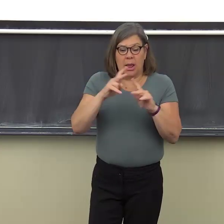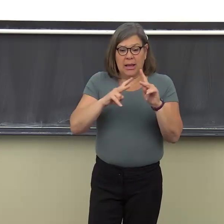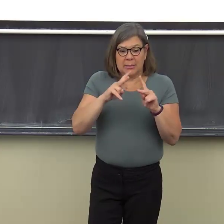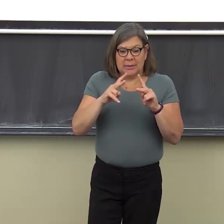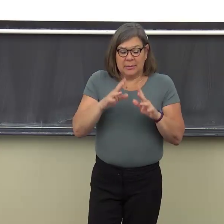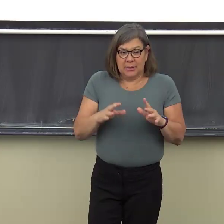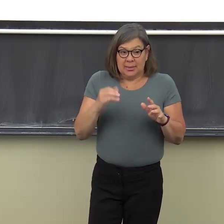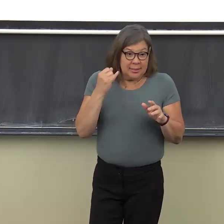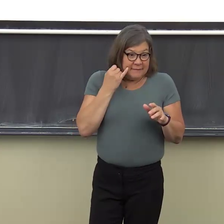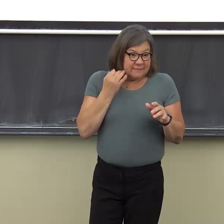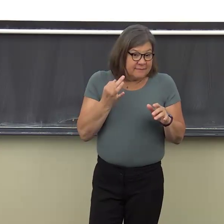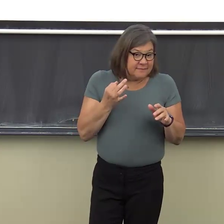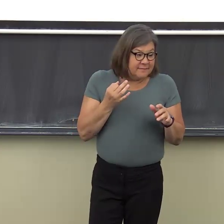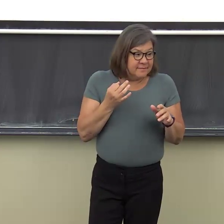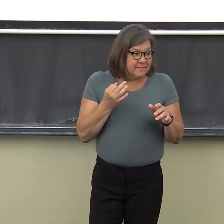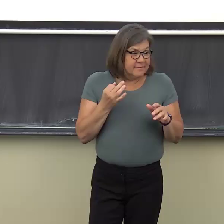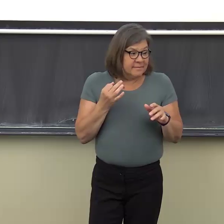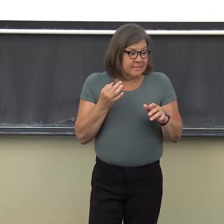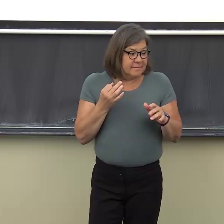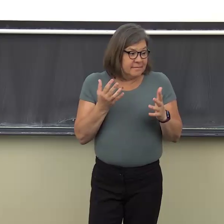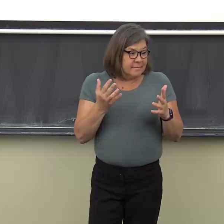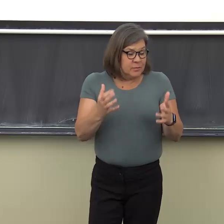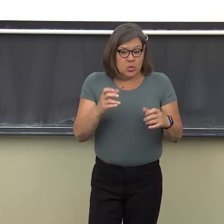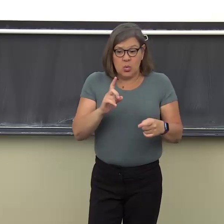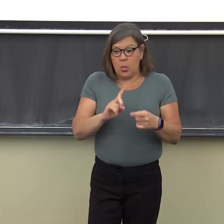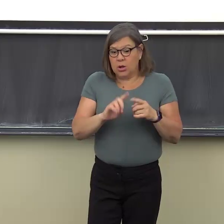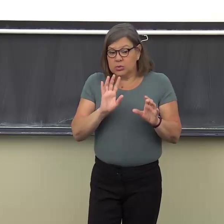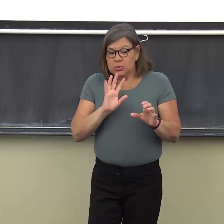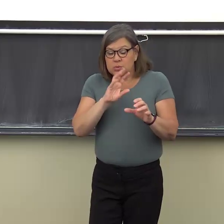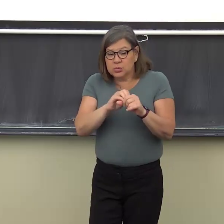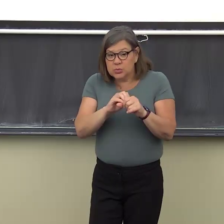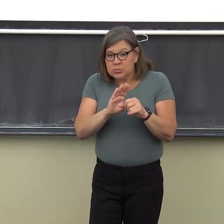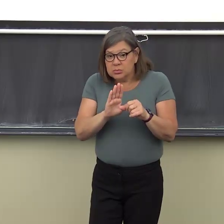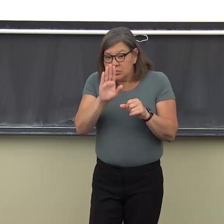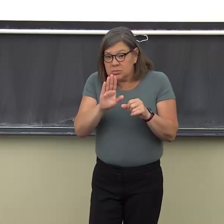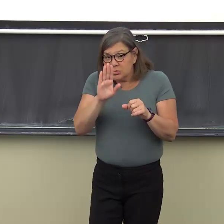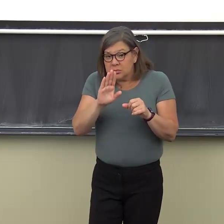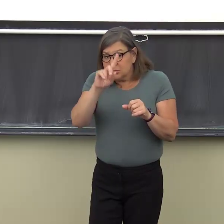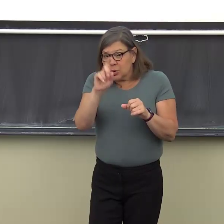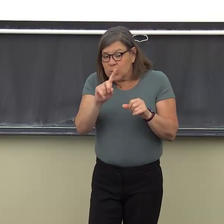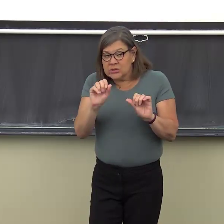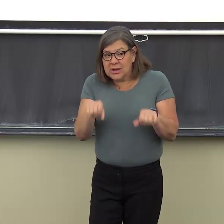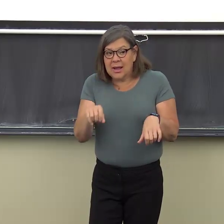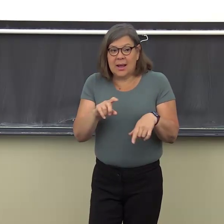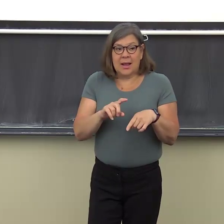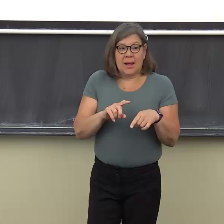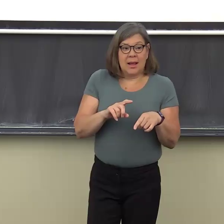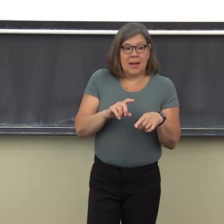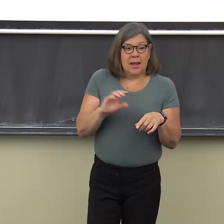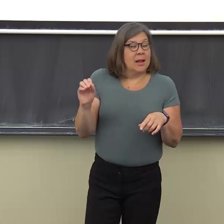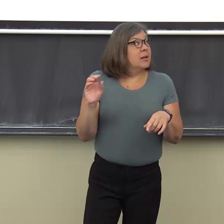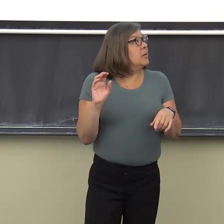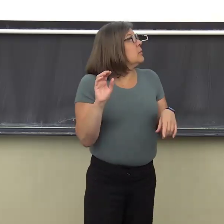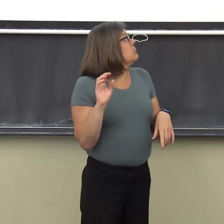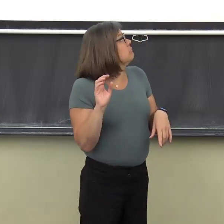online participants that feel free to contribute as well and ask questions. And maybe Moema, you might have